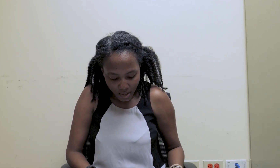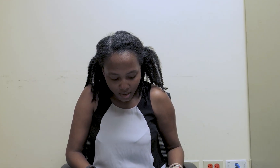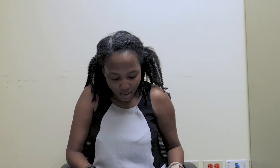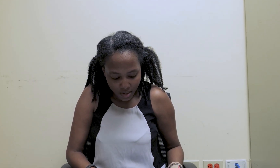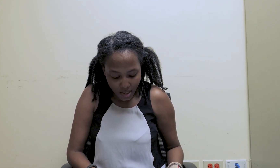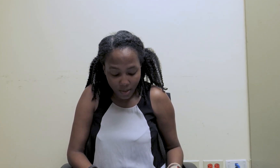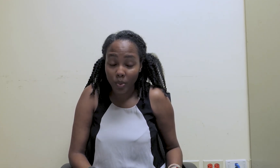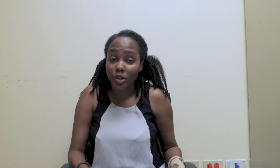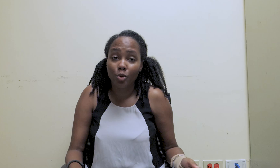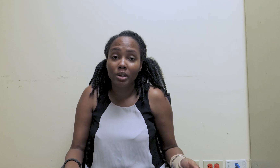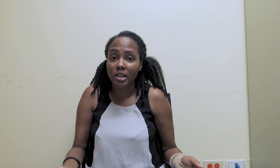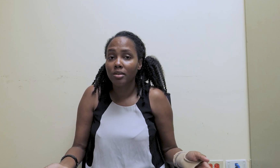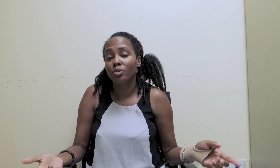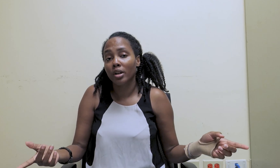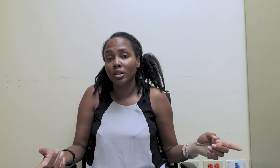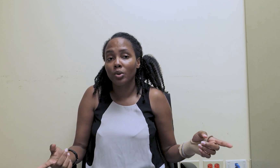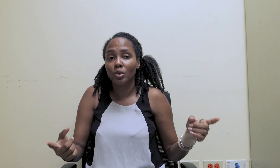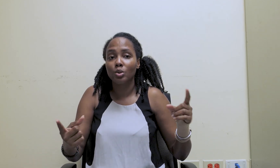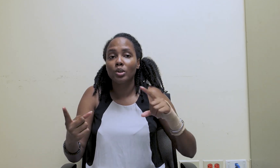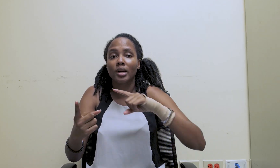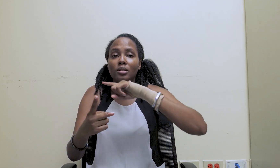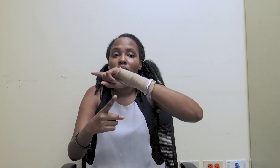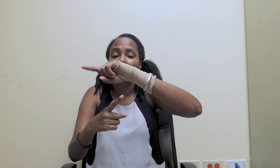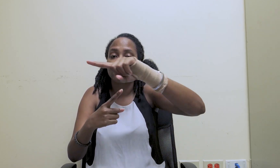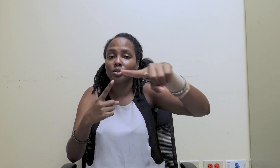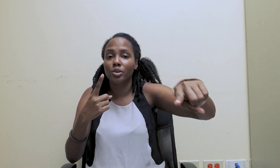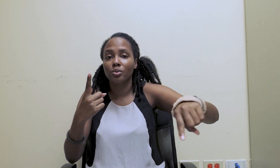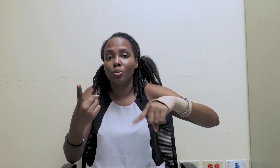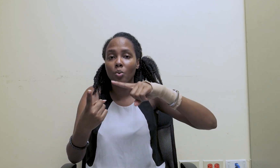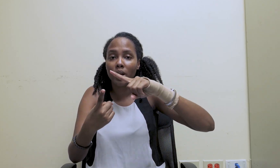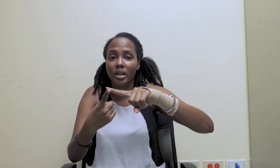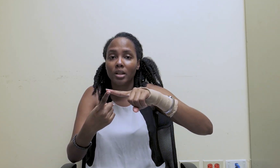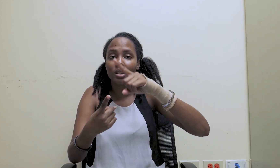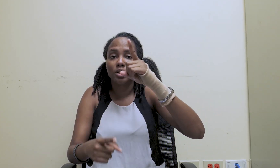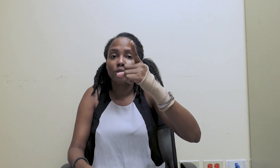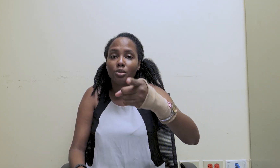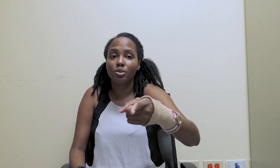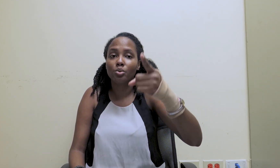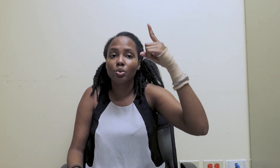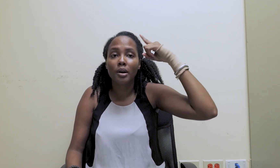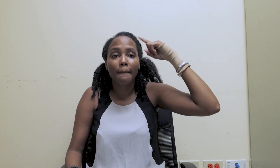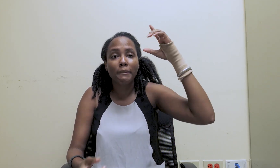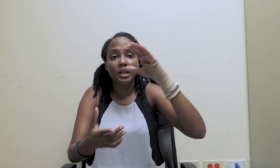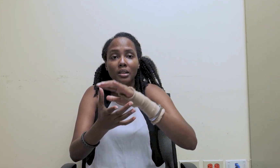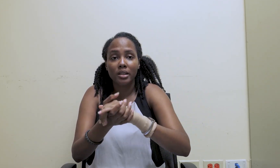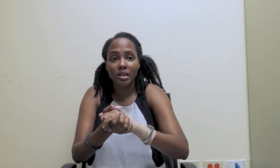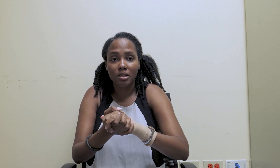Alright, the next line, when you believe, we already know how to do that. Let's just do it. When you believe.